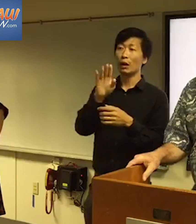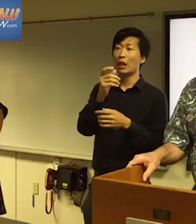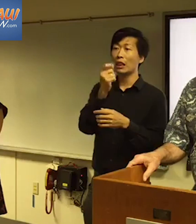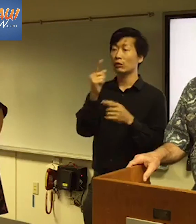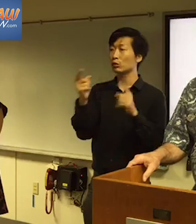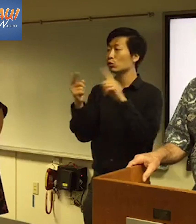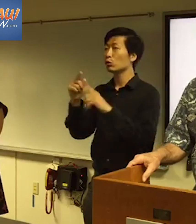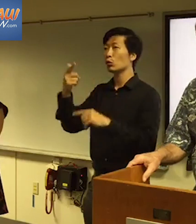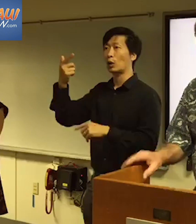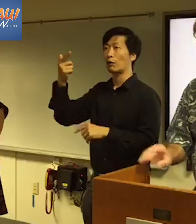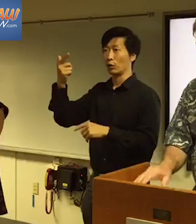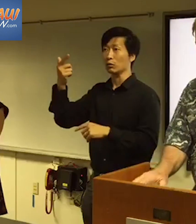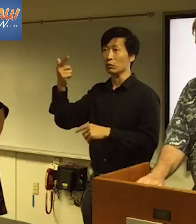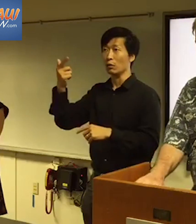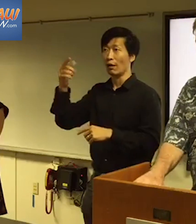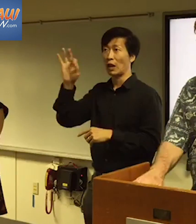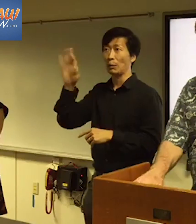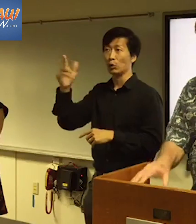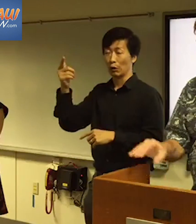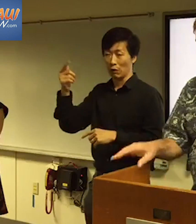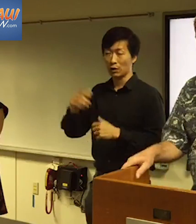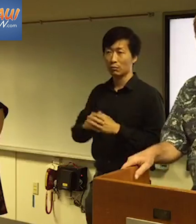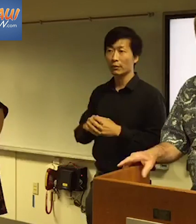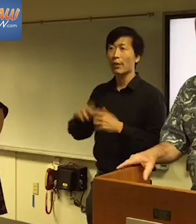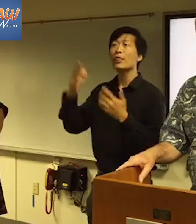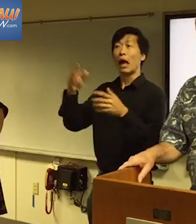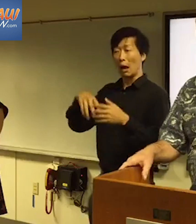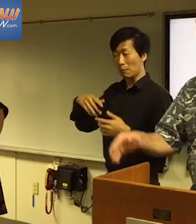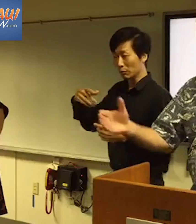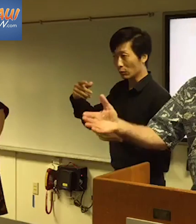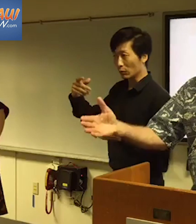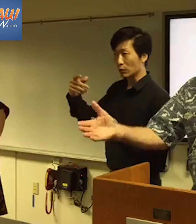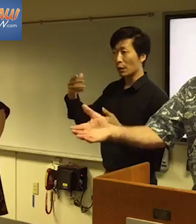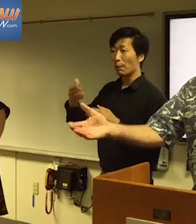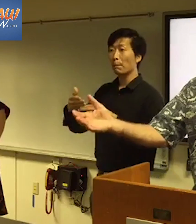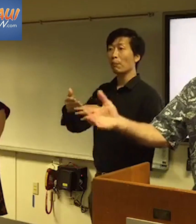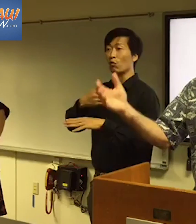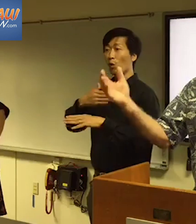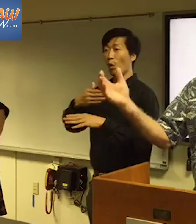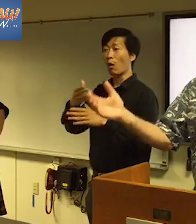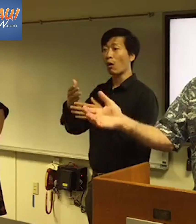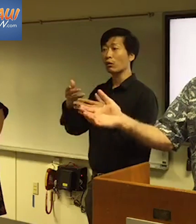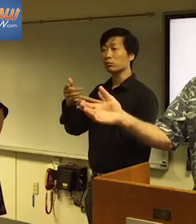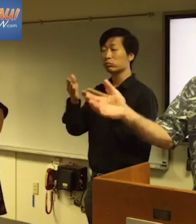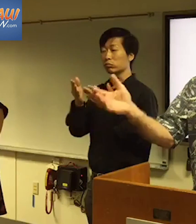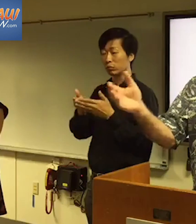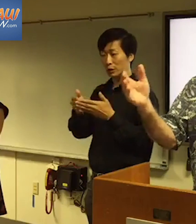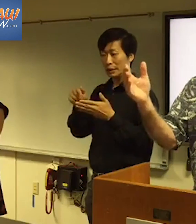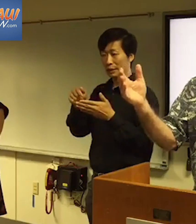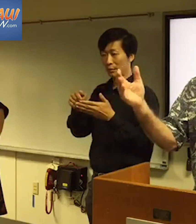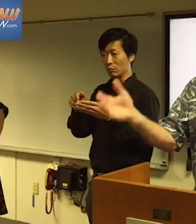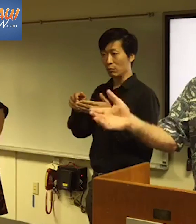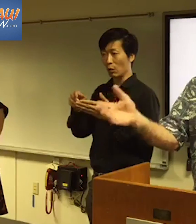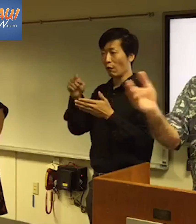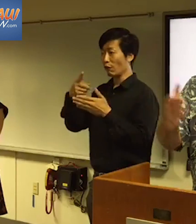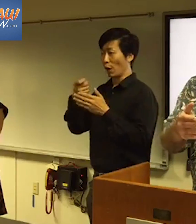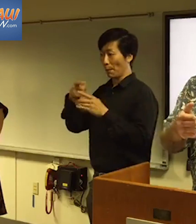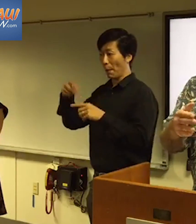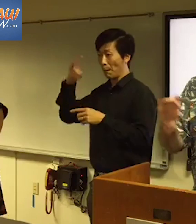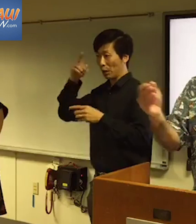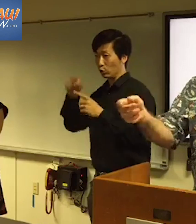of individuals here who have respiratory illness to see if some of that might be unrecognized